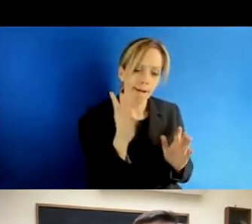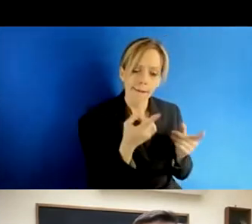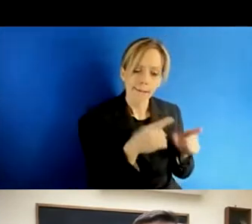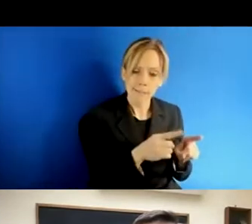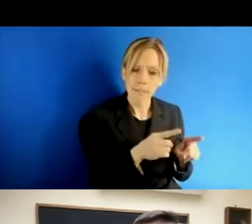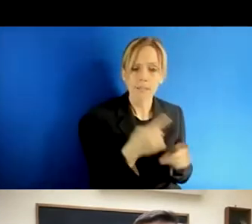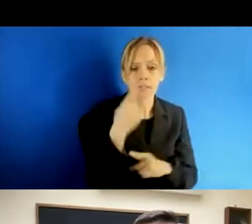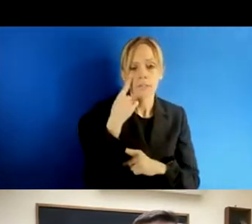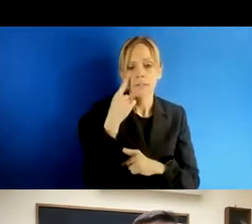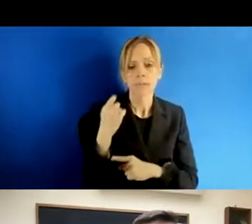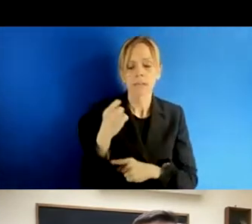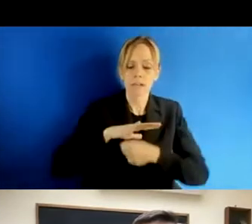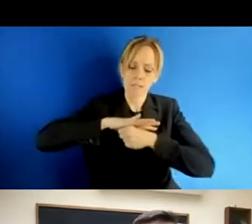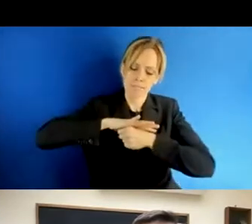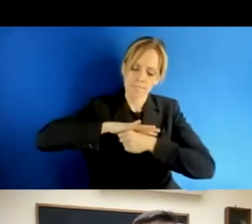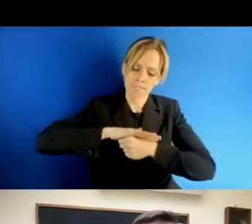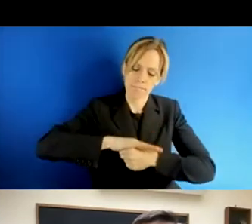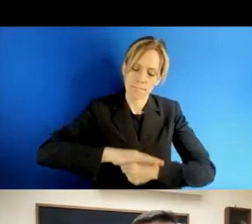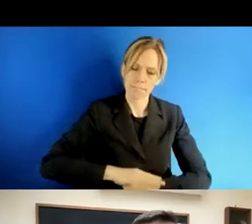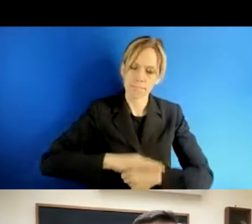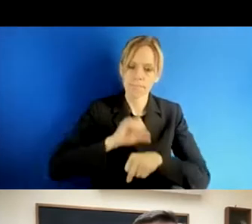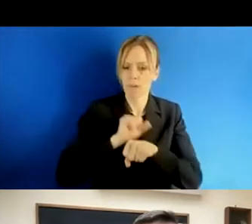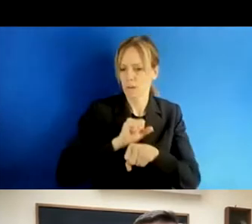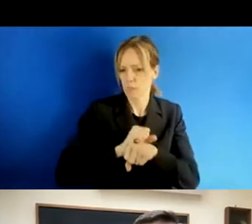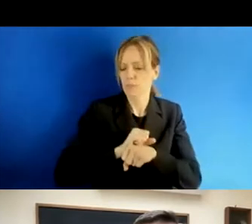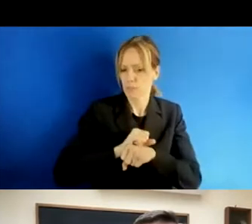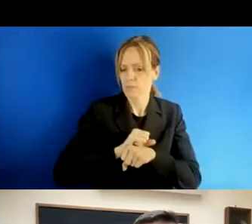of repression, occupation,